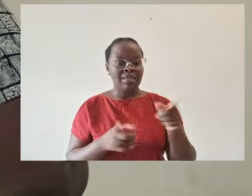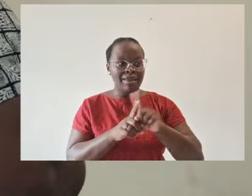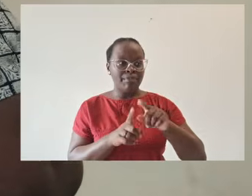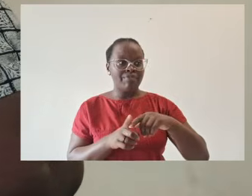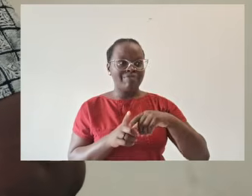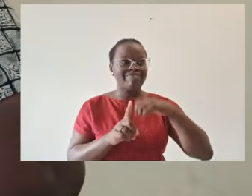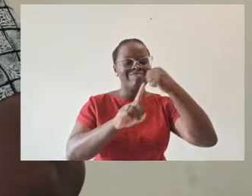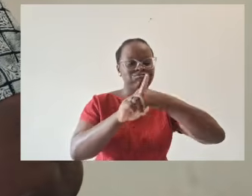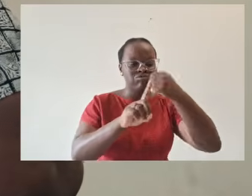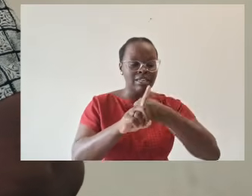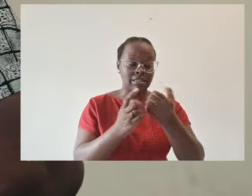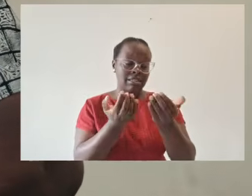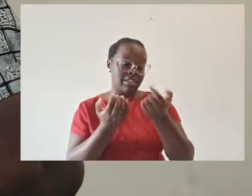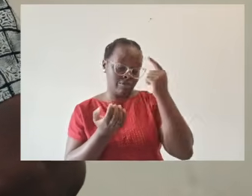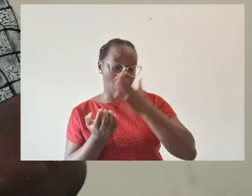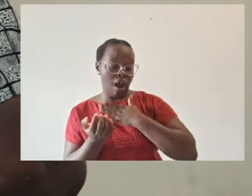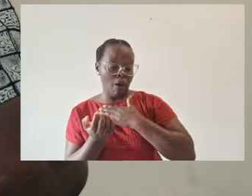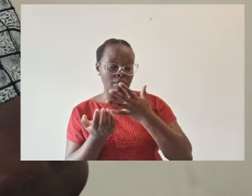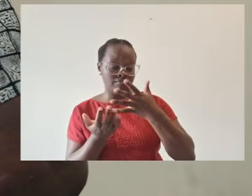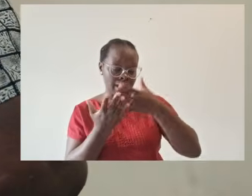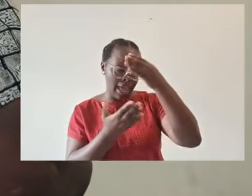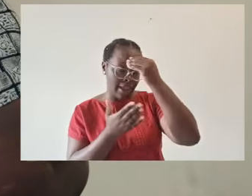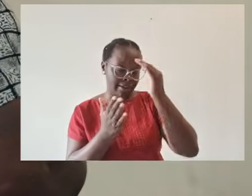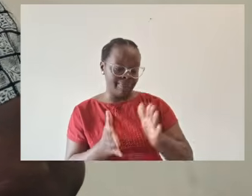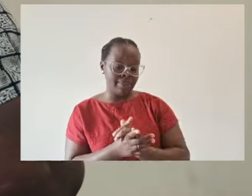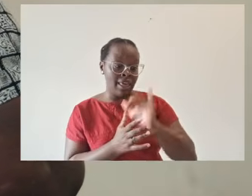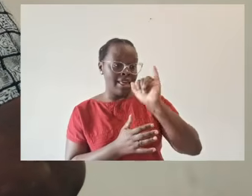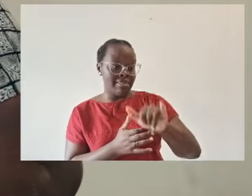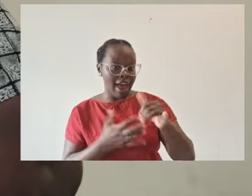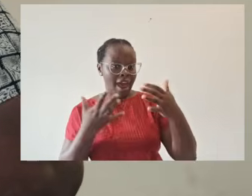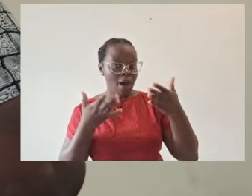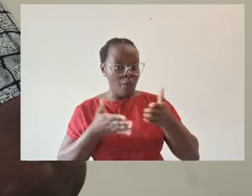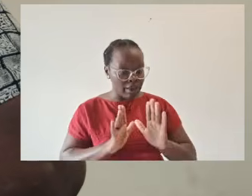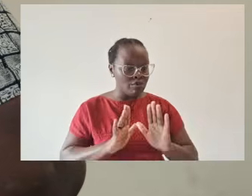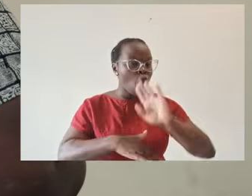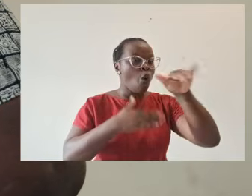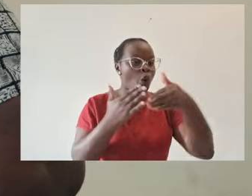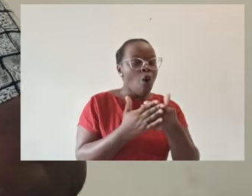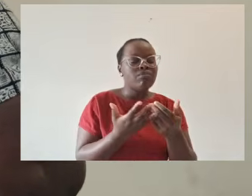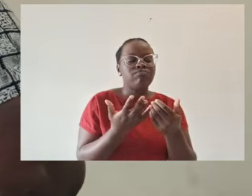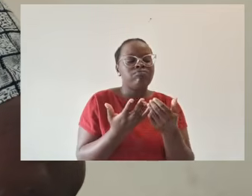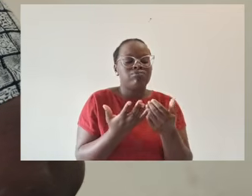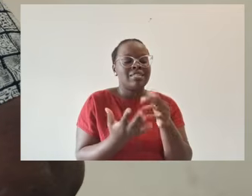advocating for the needs of our learners. So that way, the learners with special needs are well catered for, and